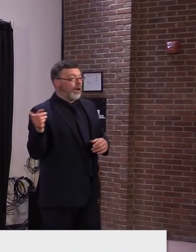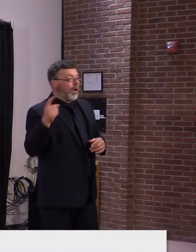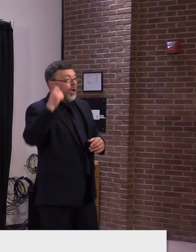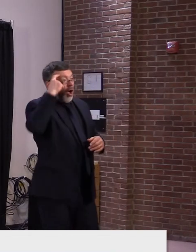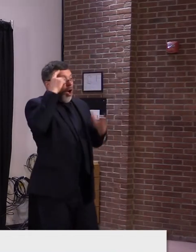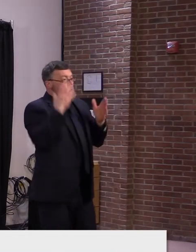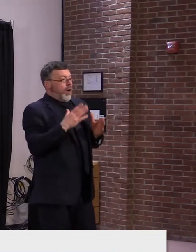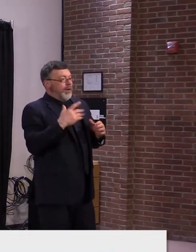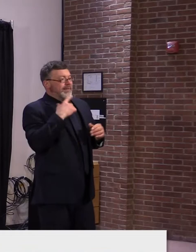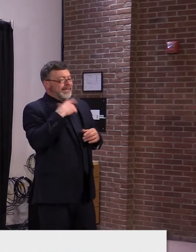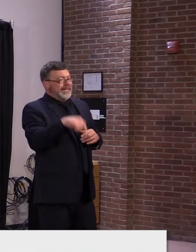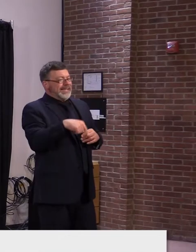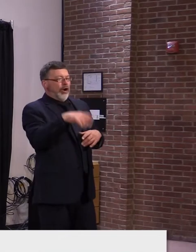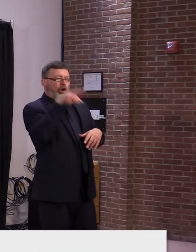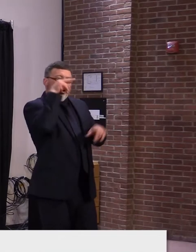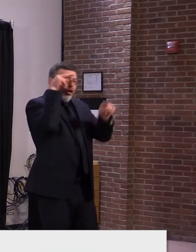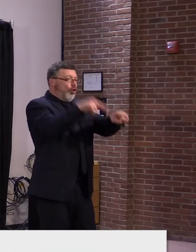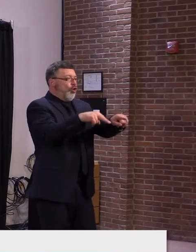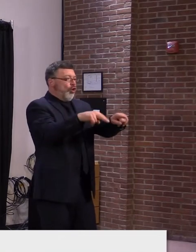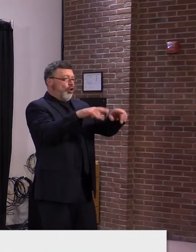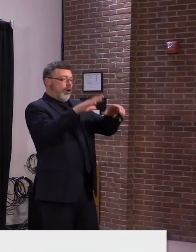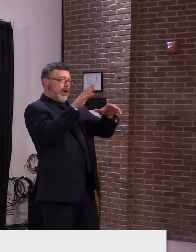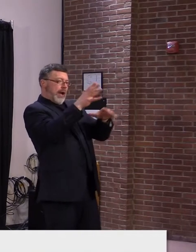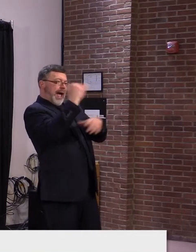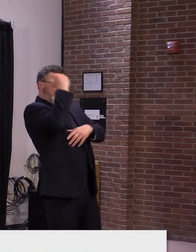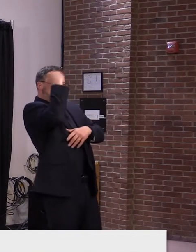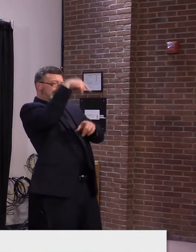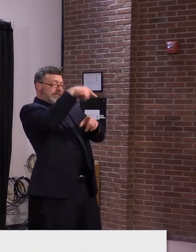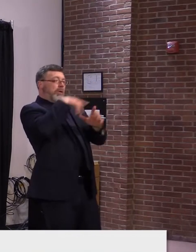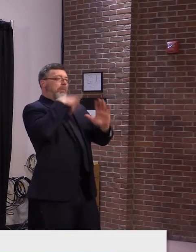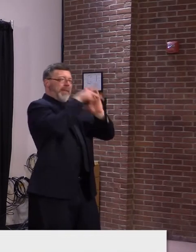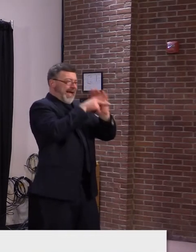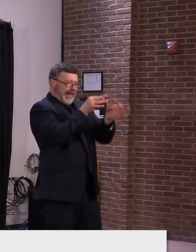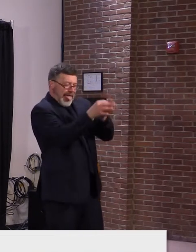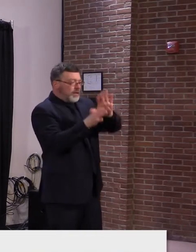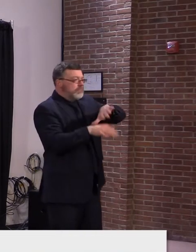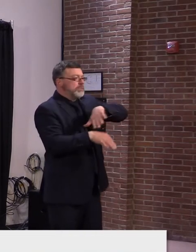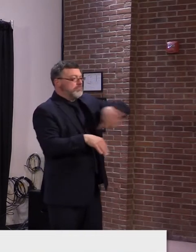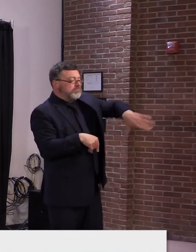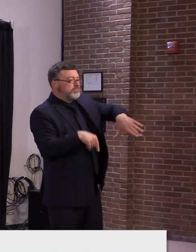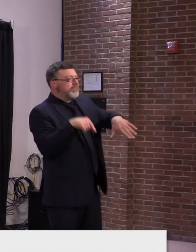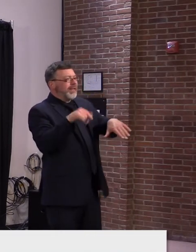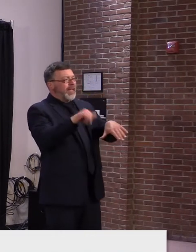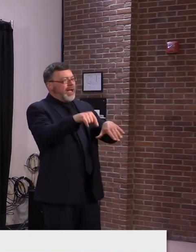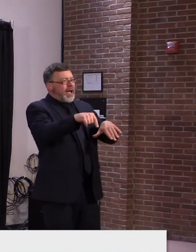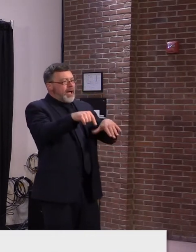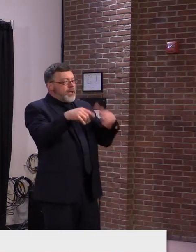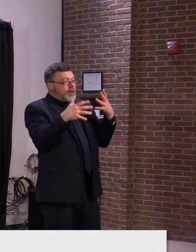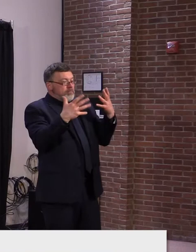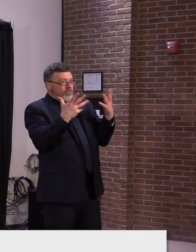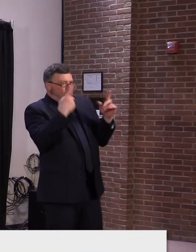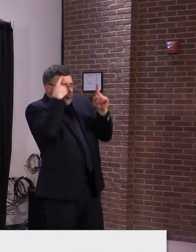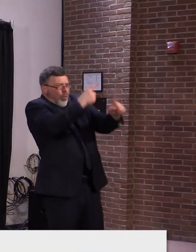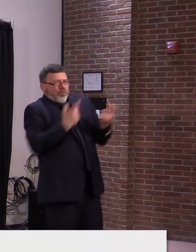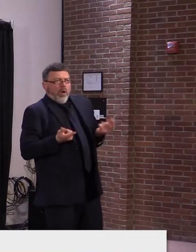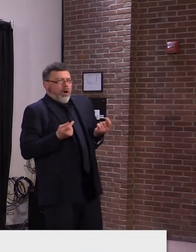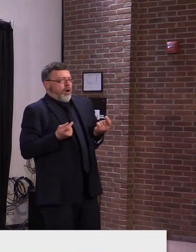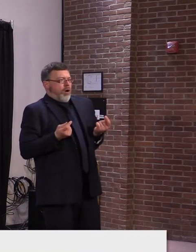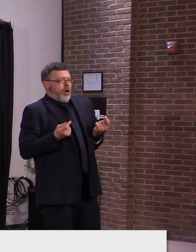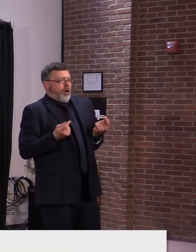policy for a minute. And from what I understand, the direction they're going is to have the